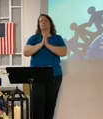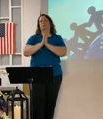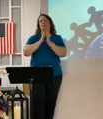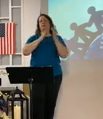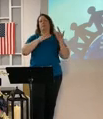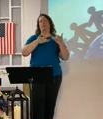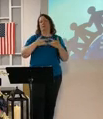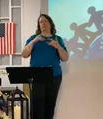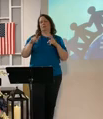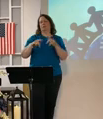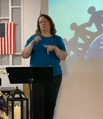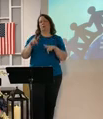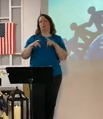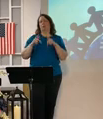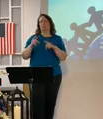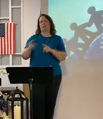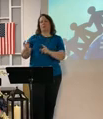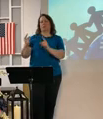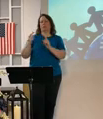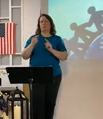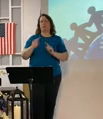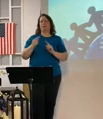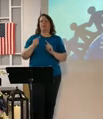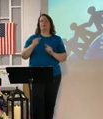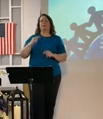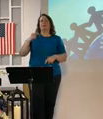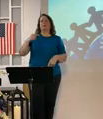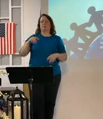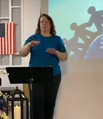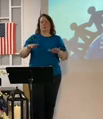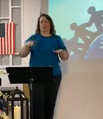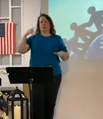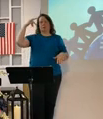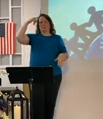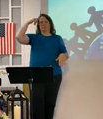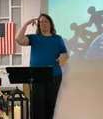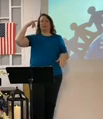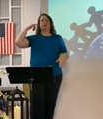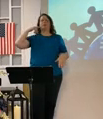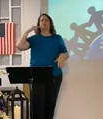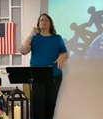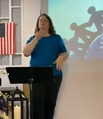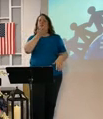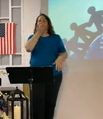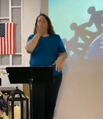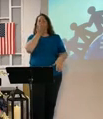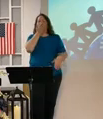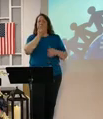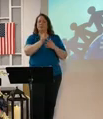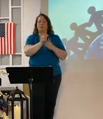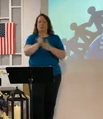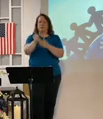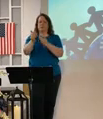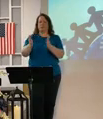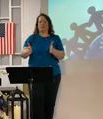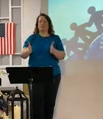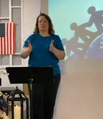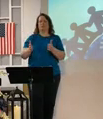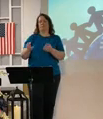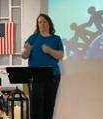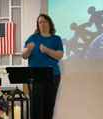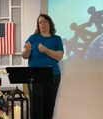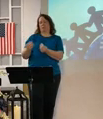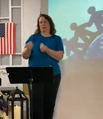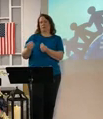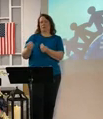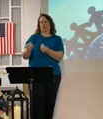coming, the campers, the parents, the Czech nationals who will be leading the camp, the Czech missionaries on the field who we